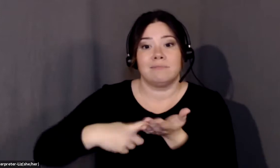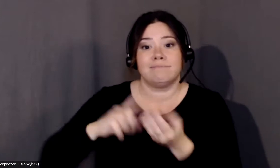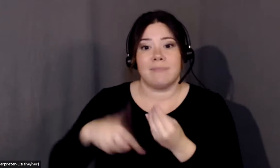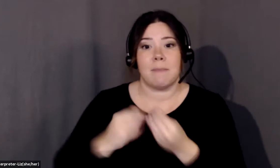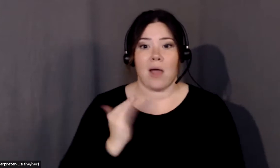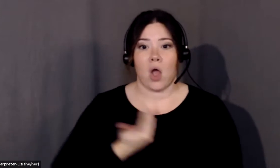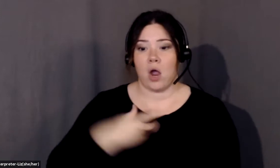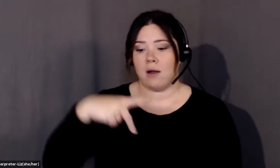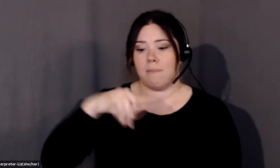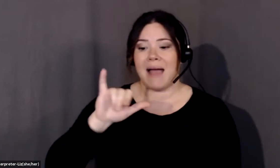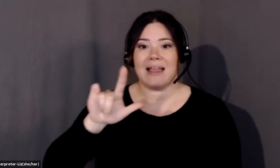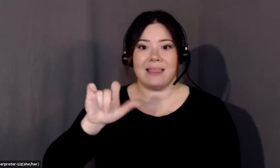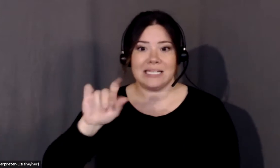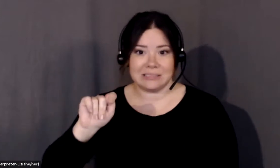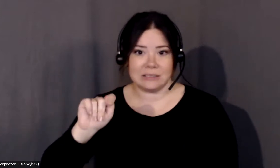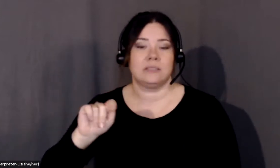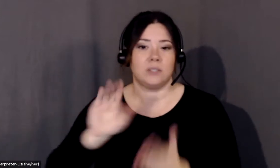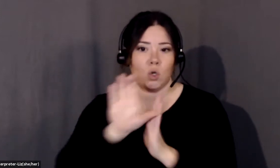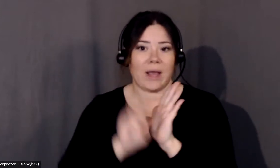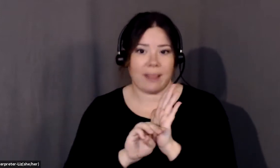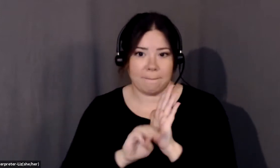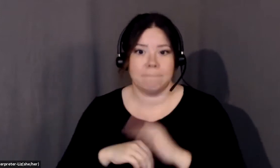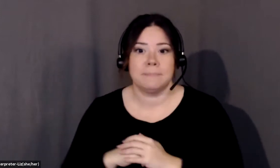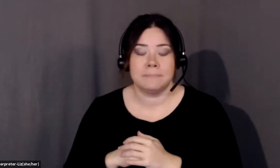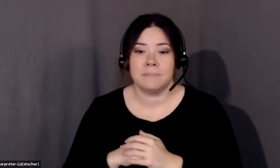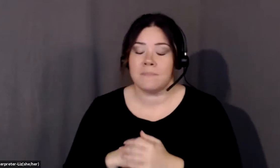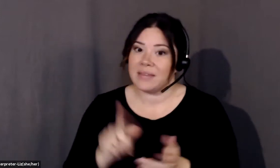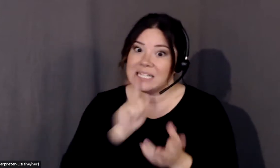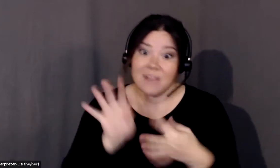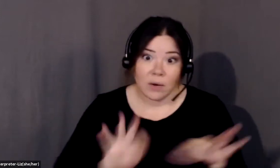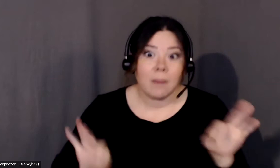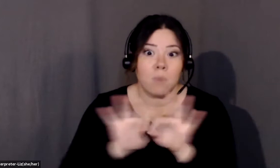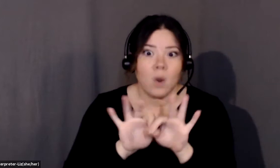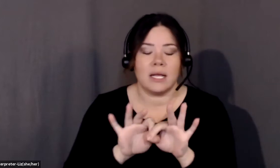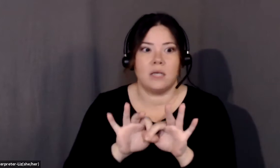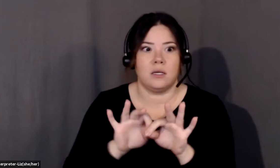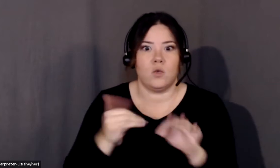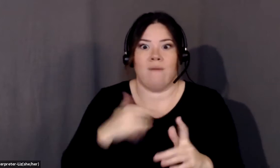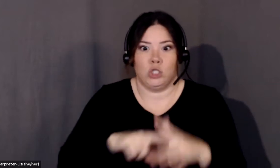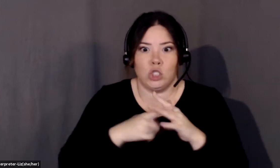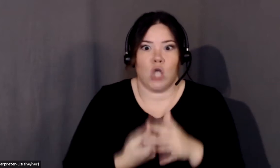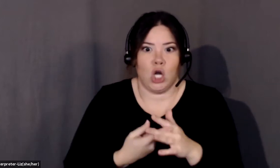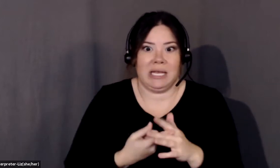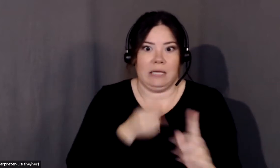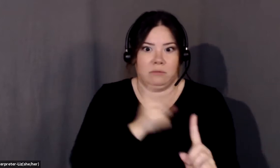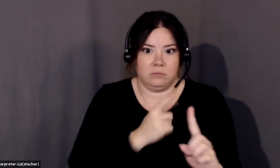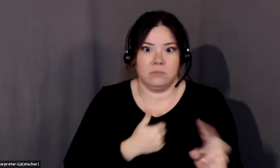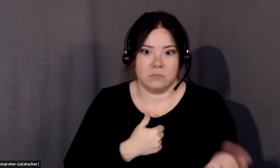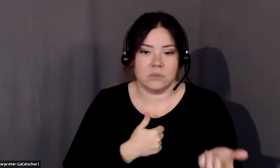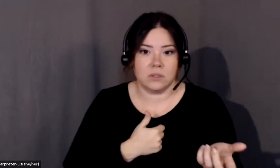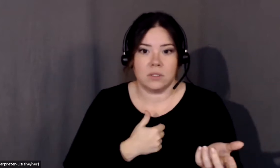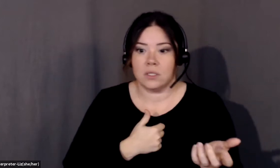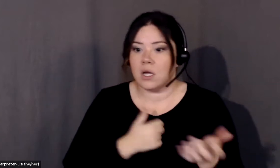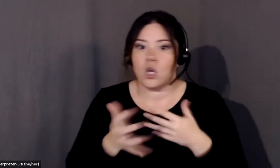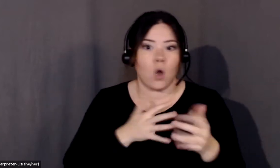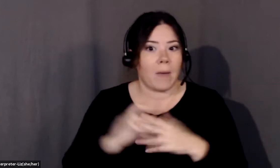curriculum. It's really important that you have a point to start at. No matter where we serve, no